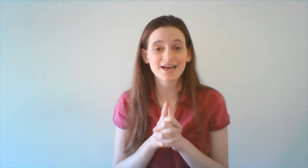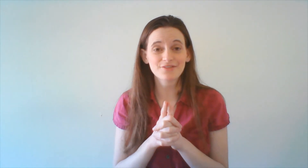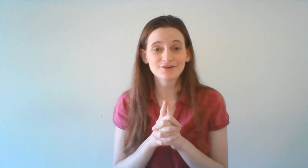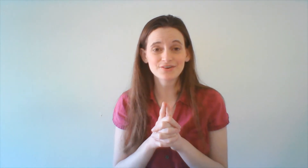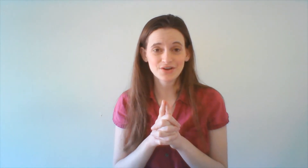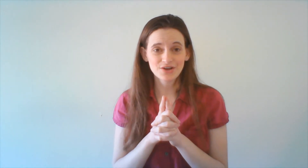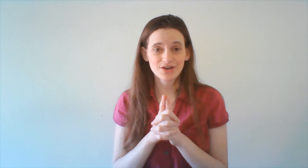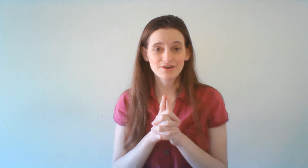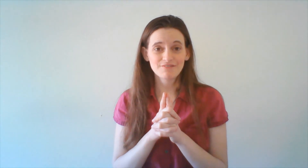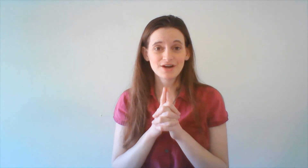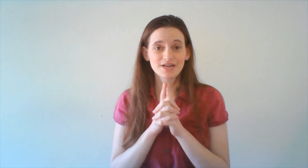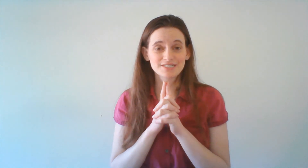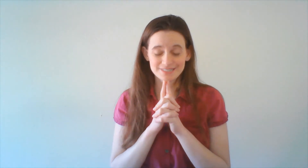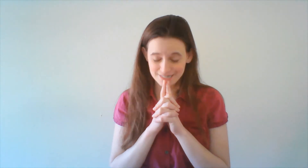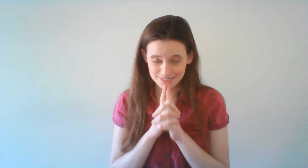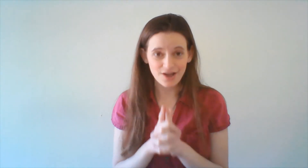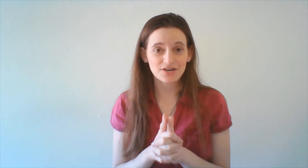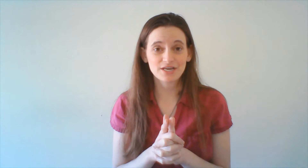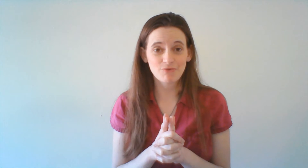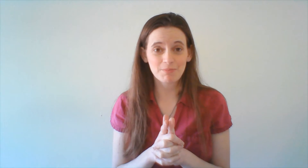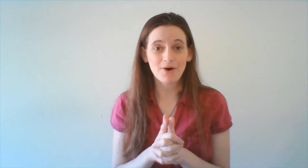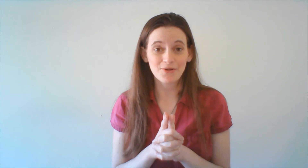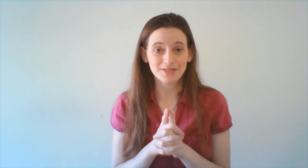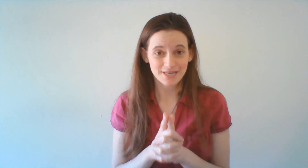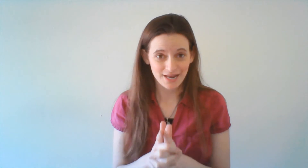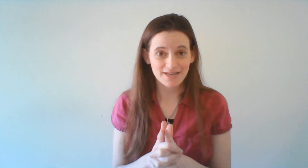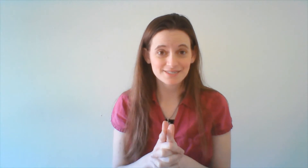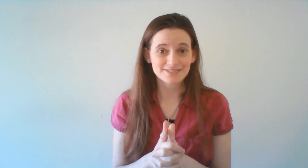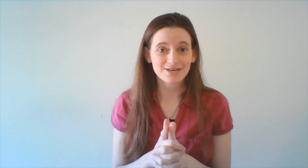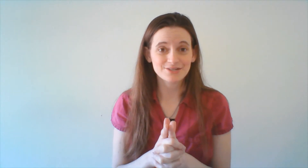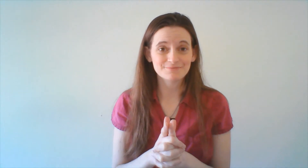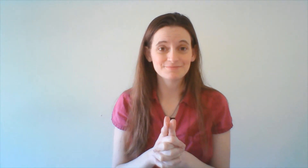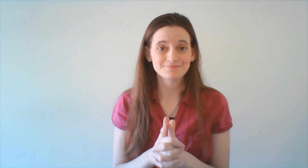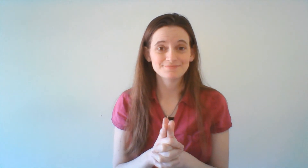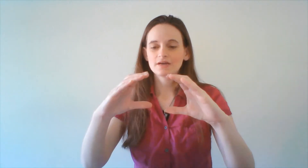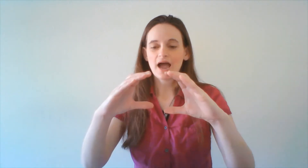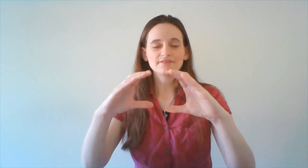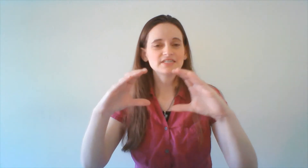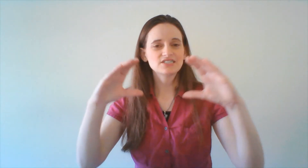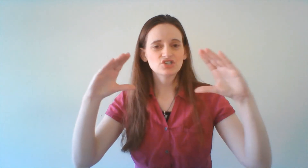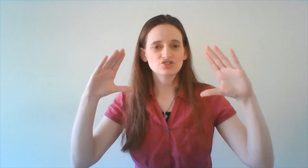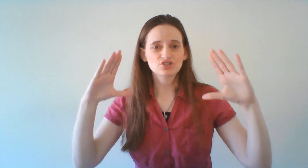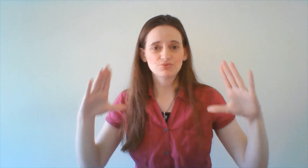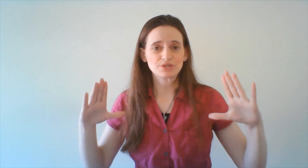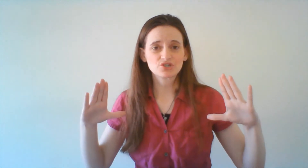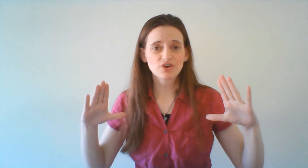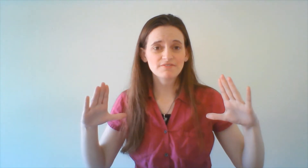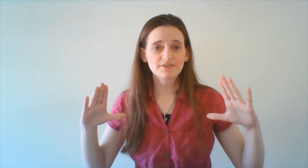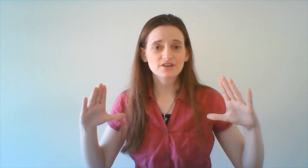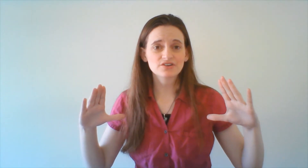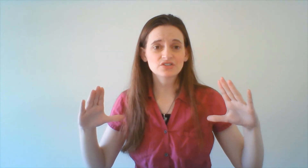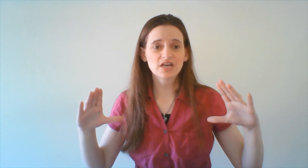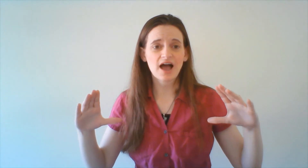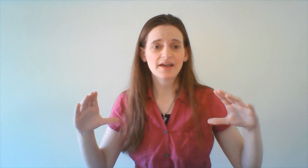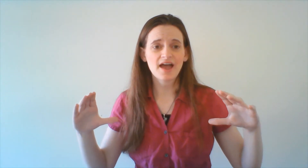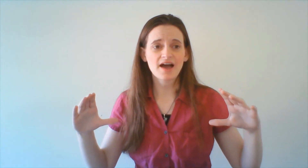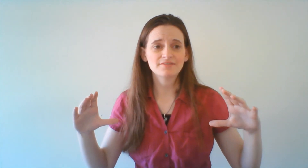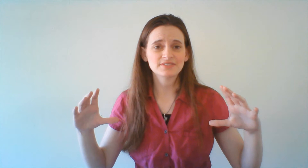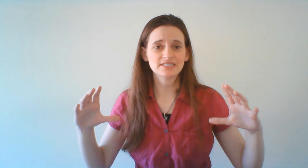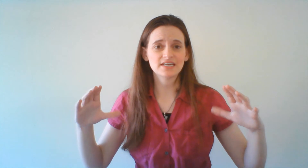together does not equal ball in ASL. I've seen children do it with straight fingers. I have